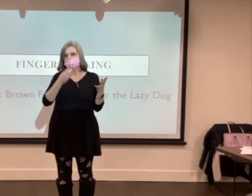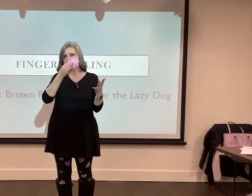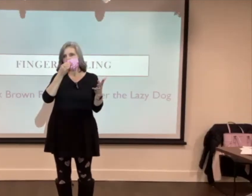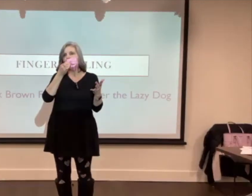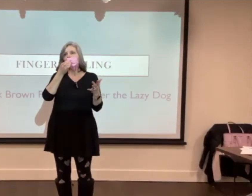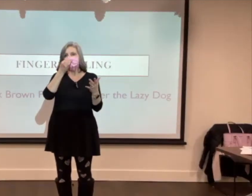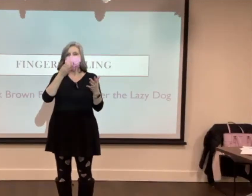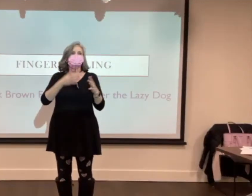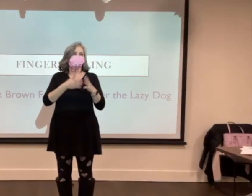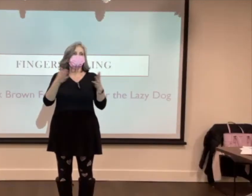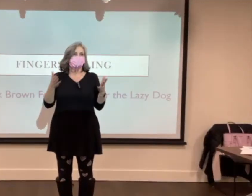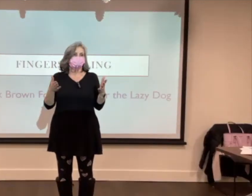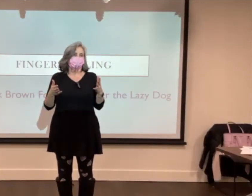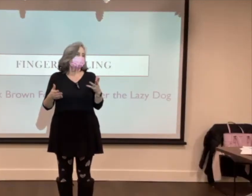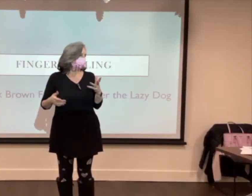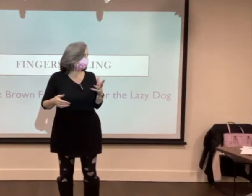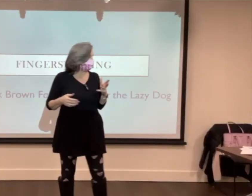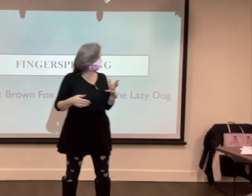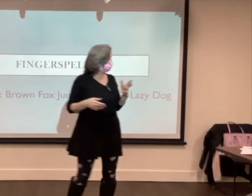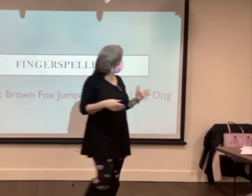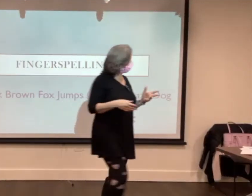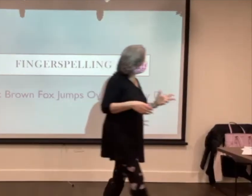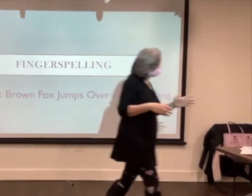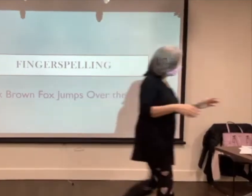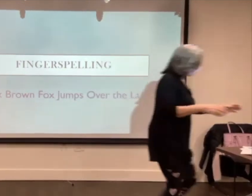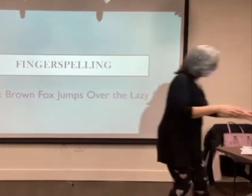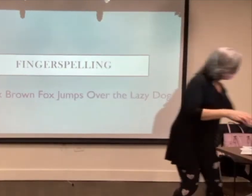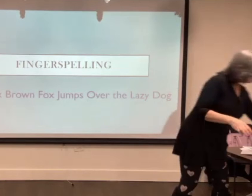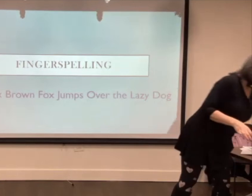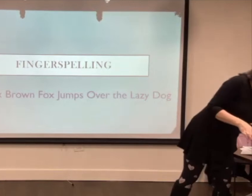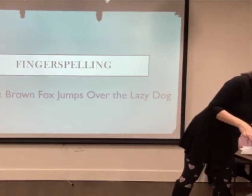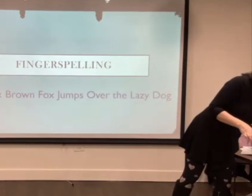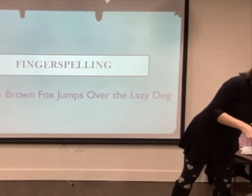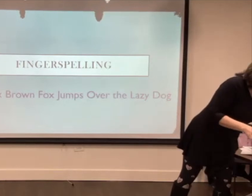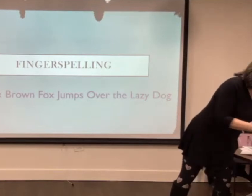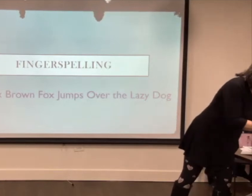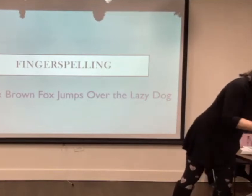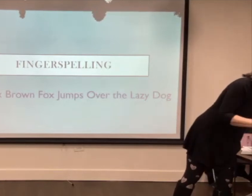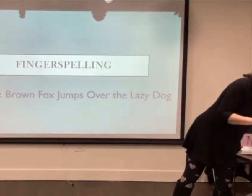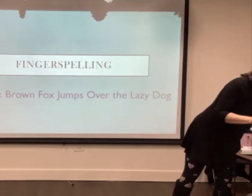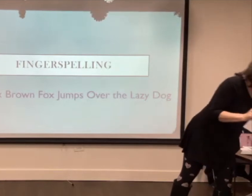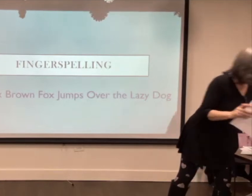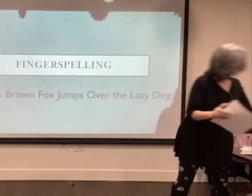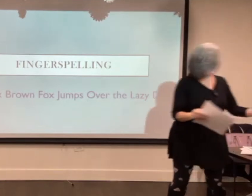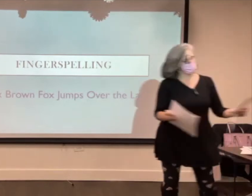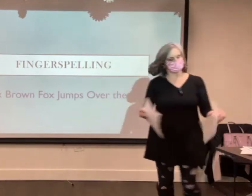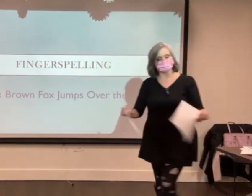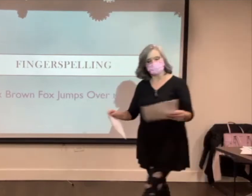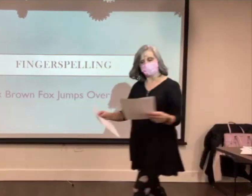now because it's more about awareness. So that's pretty cool. Let me just go over to make sure I covered everything in the handouts. The other